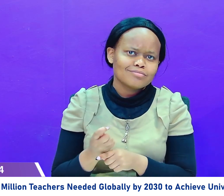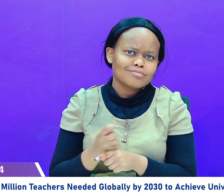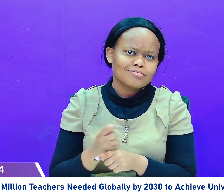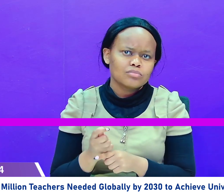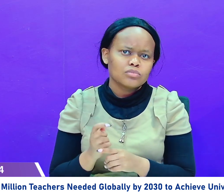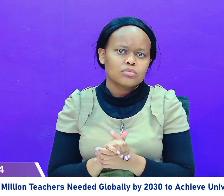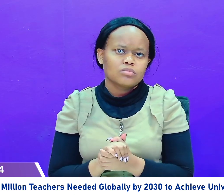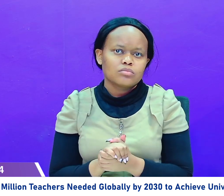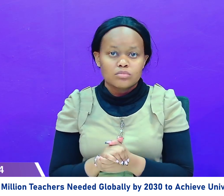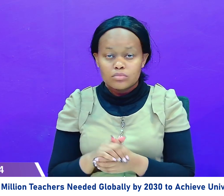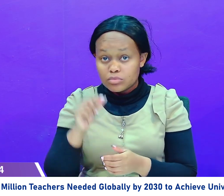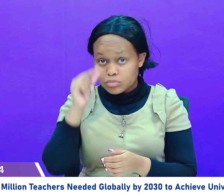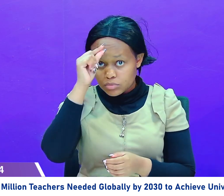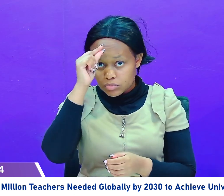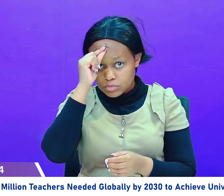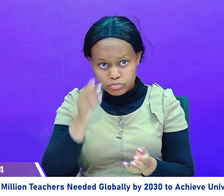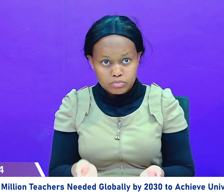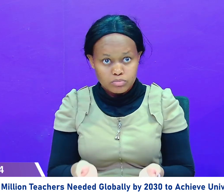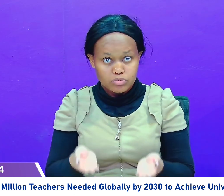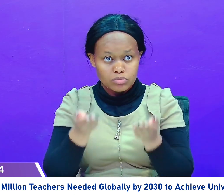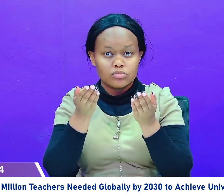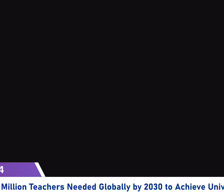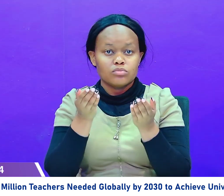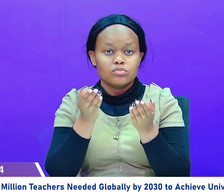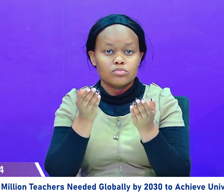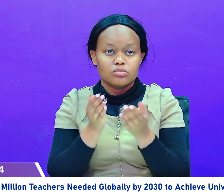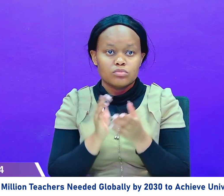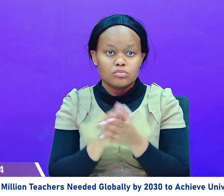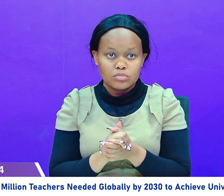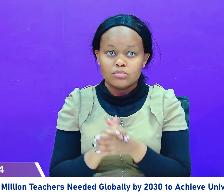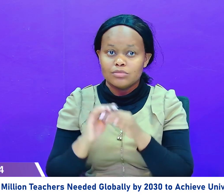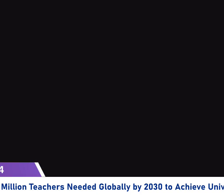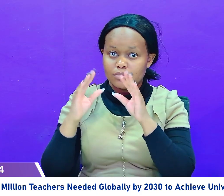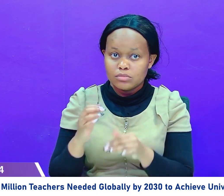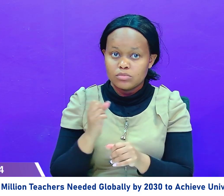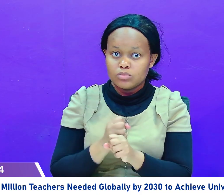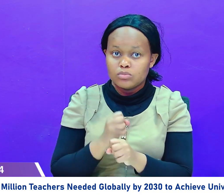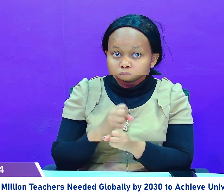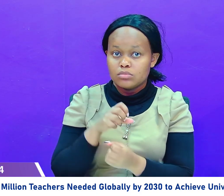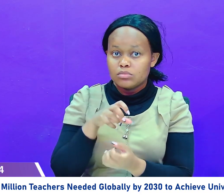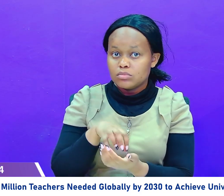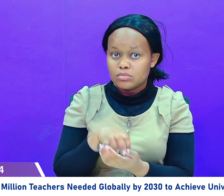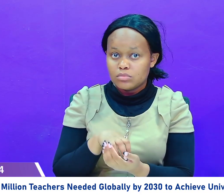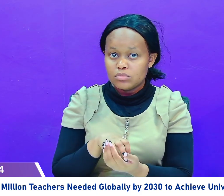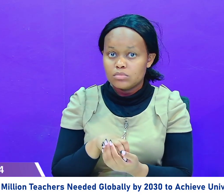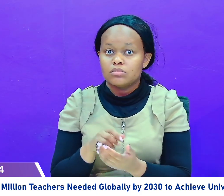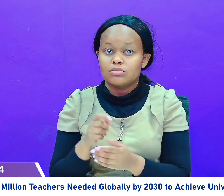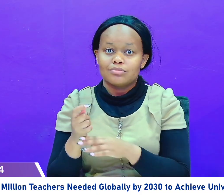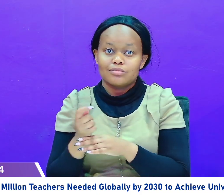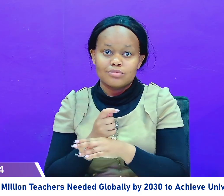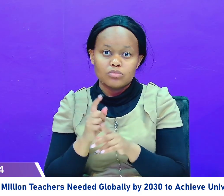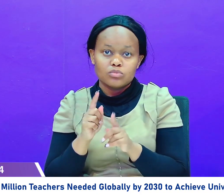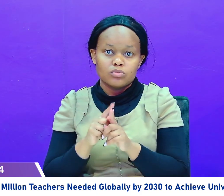to poor pay, heavy workloads, and inadequate training. The agency urges governments